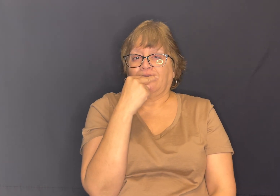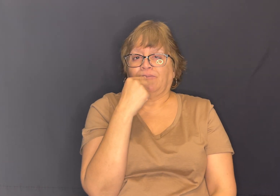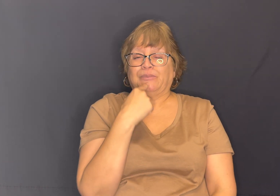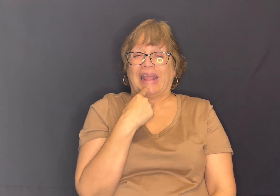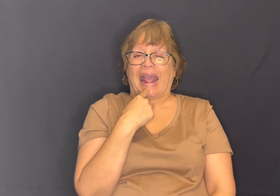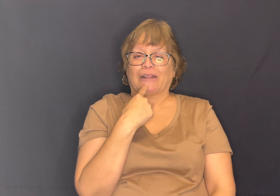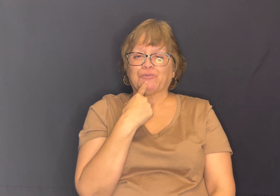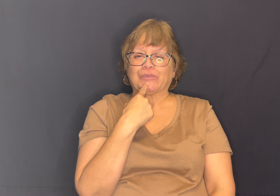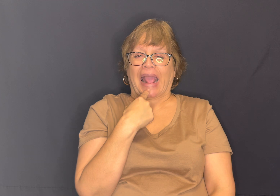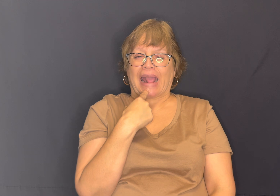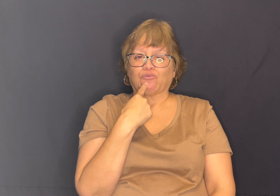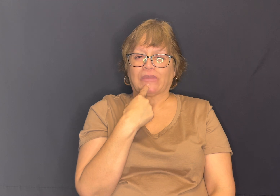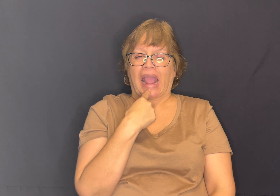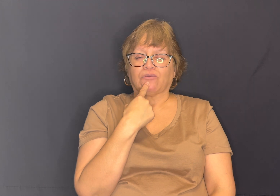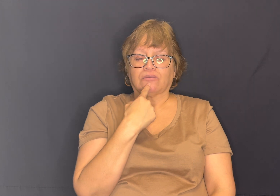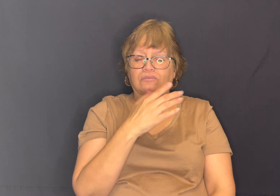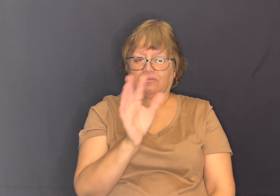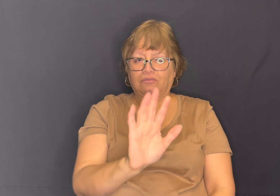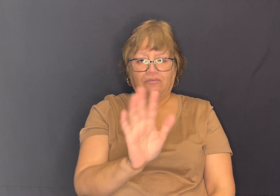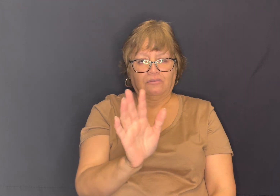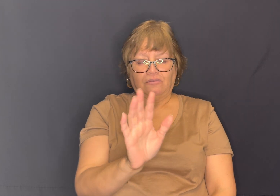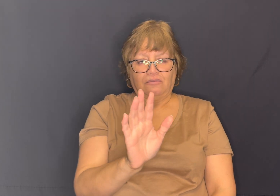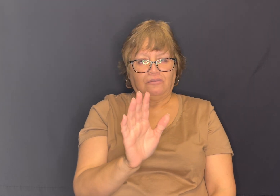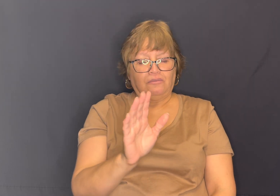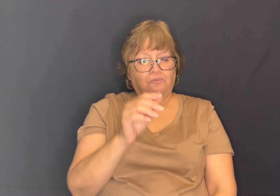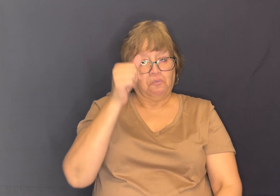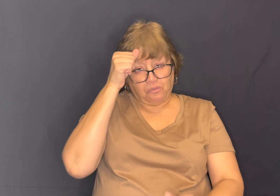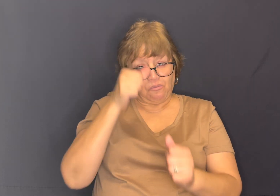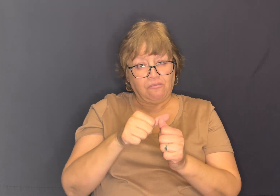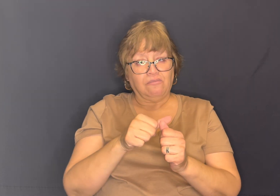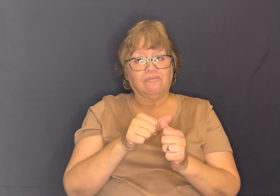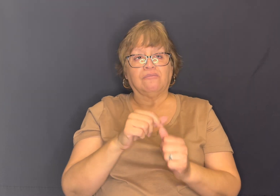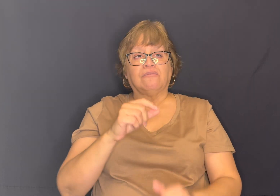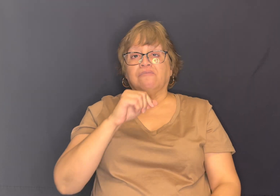Okay, and don't think that all deaf people can read lips.